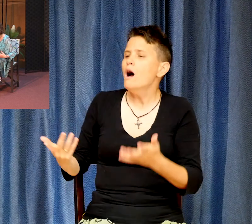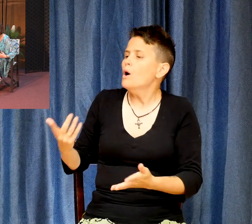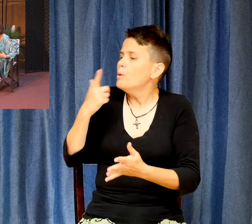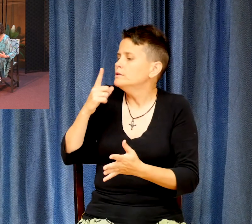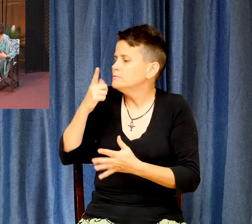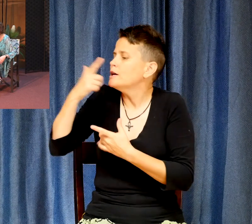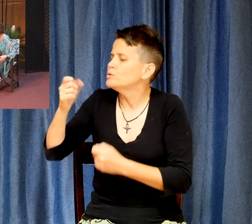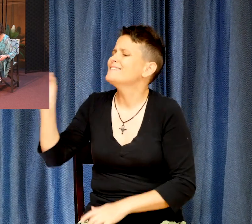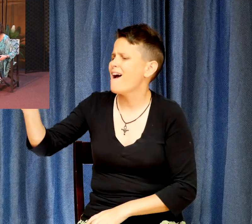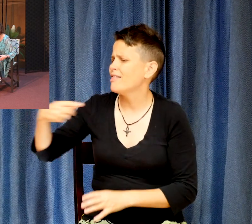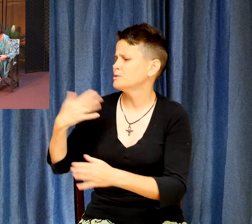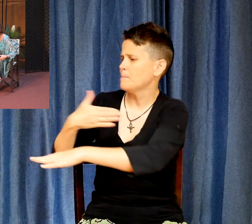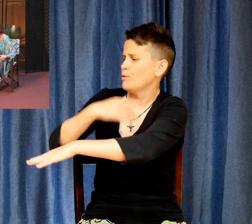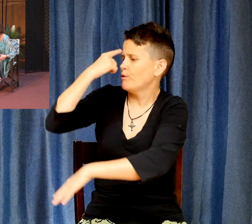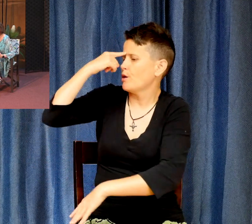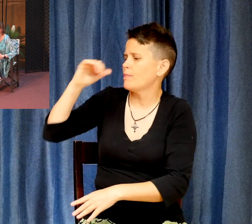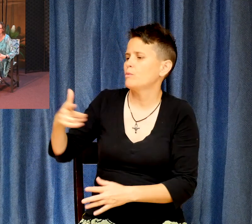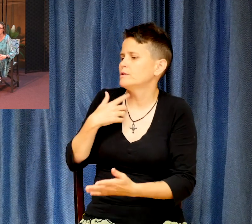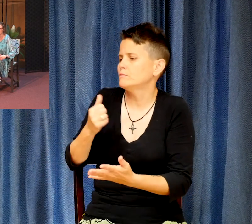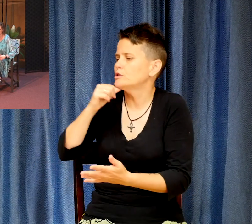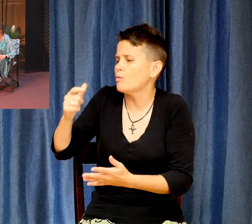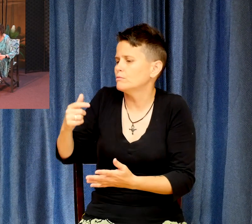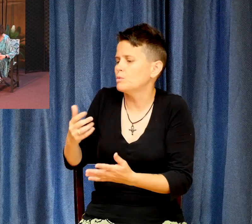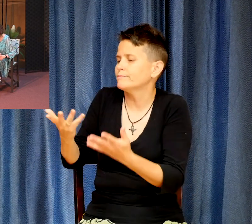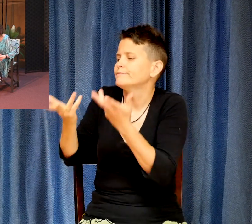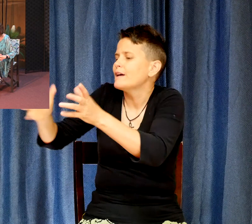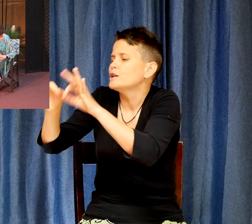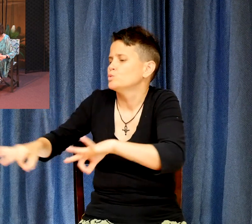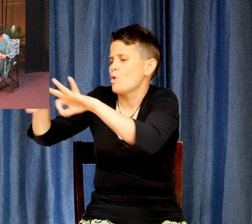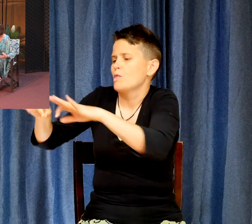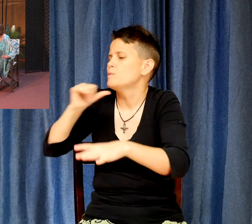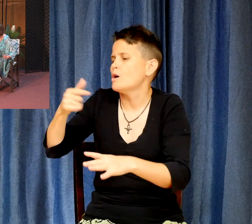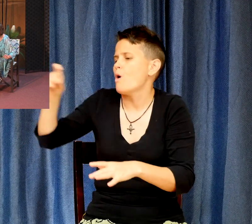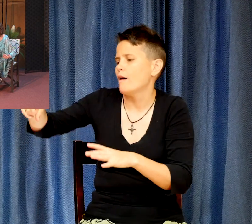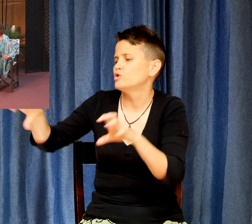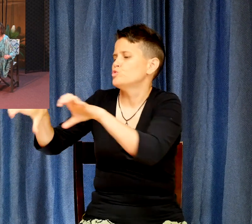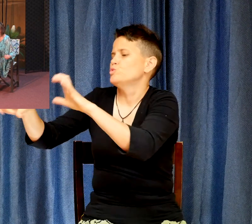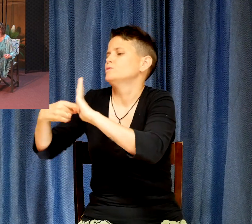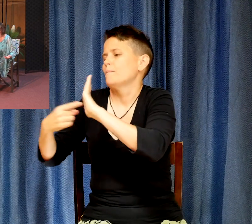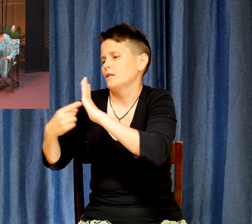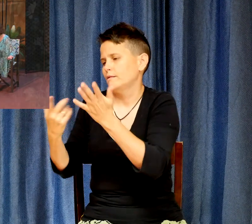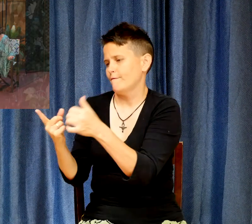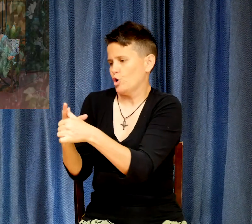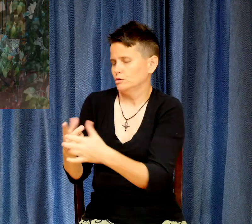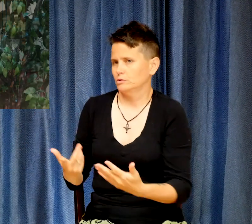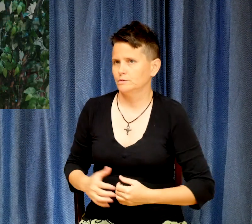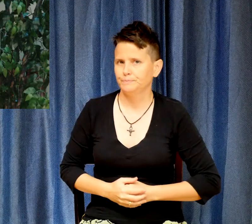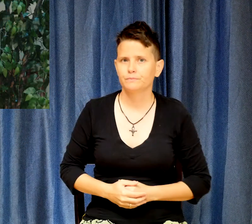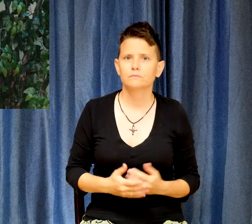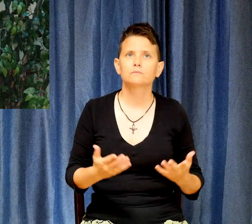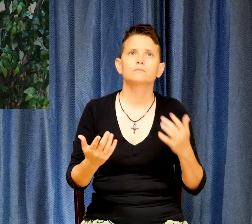reciprocity, right? That we're already worthy. Right. That's beautiful. Part of Thank you. Divine and so Grace Webster defined